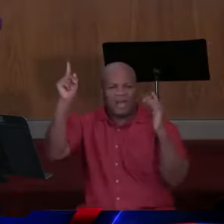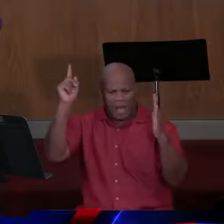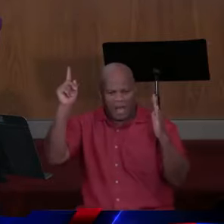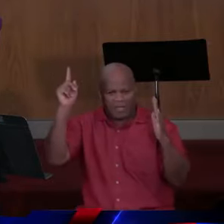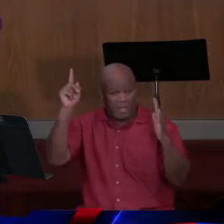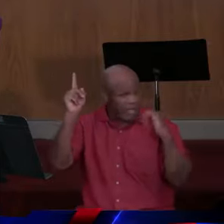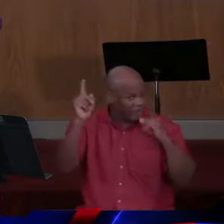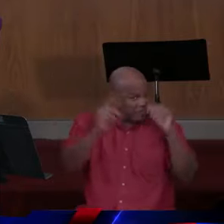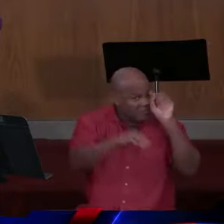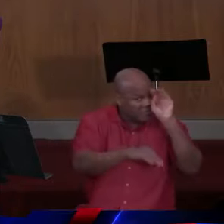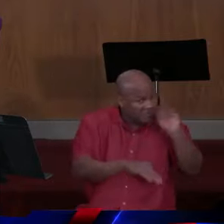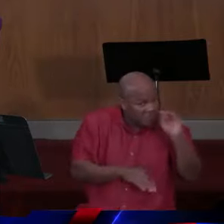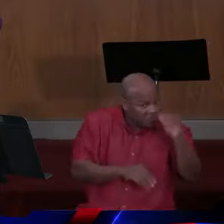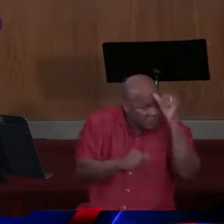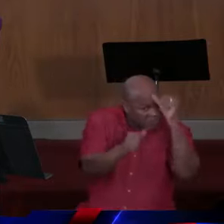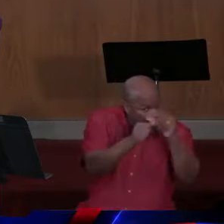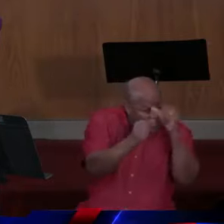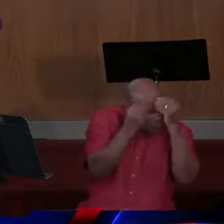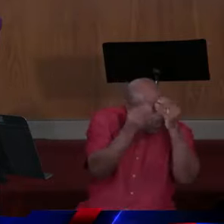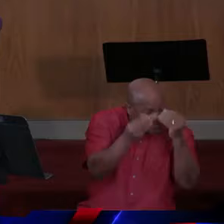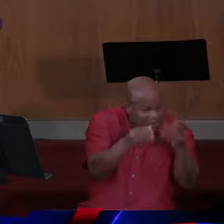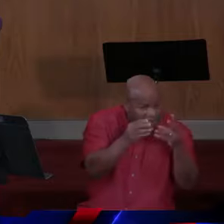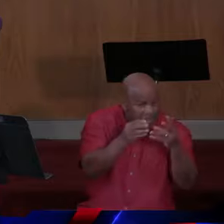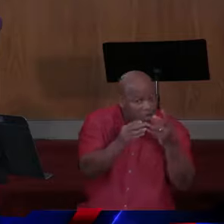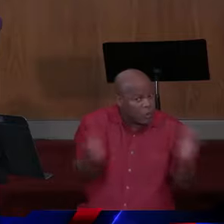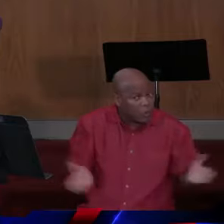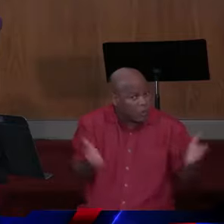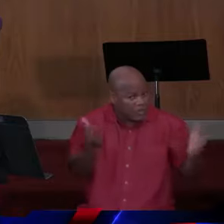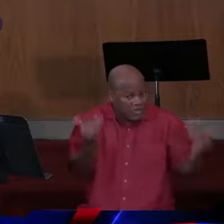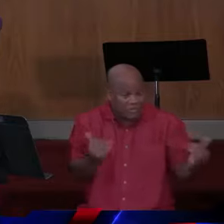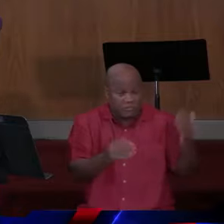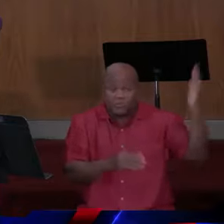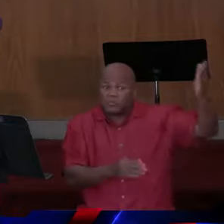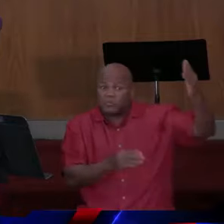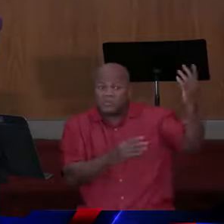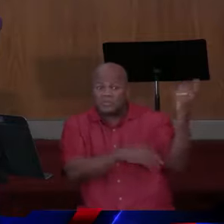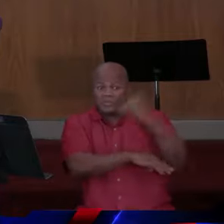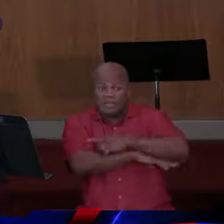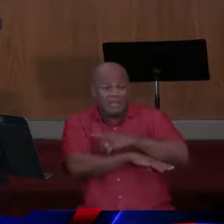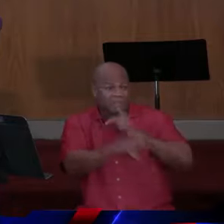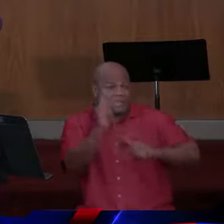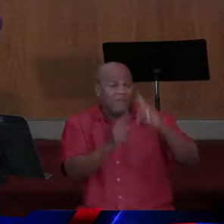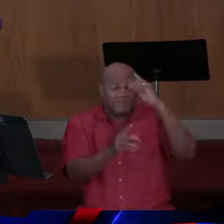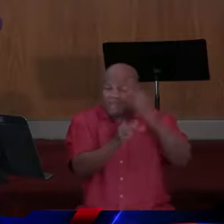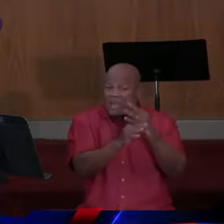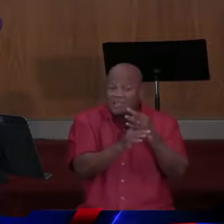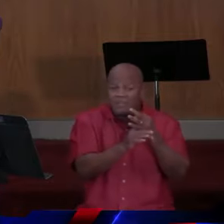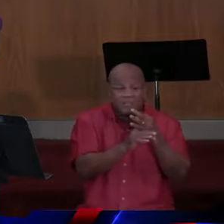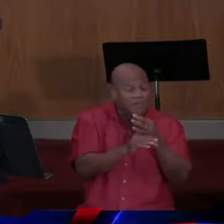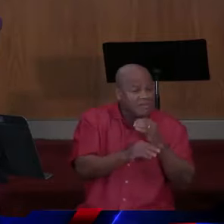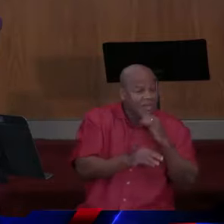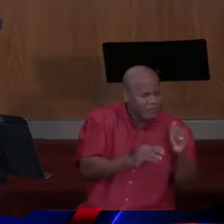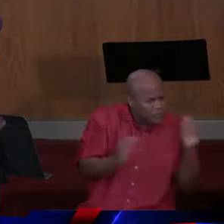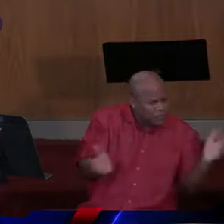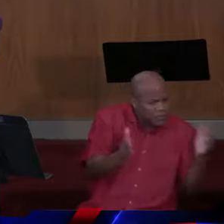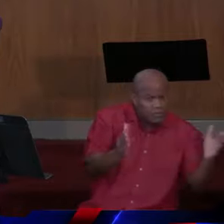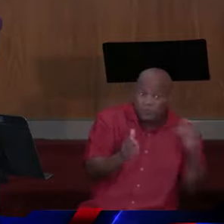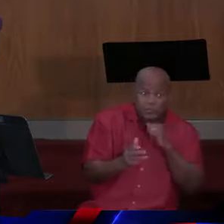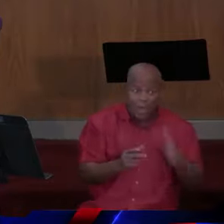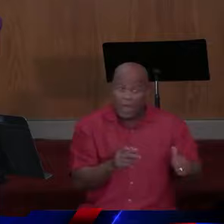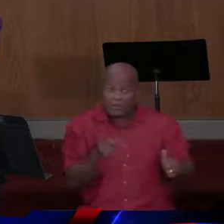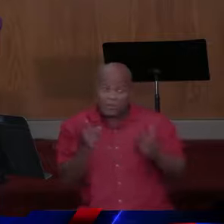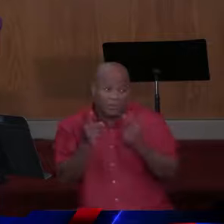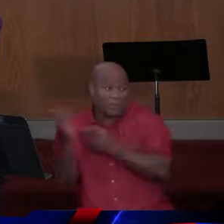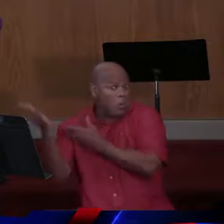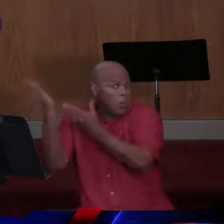you and encourage you. This sermon today is just a word of encouragement to the people of faith. And if you're not the people of faith and somebody's invited